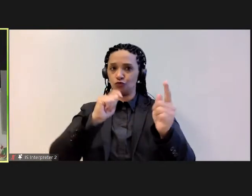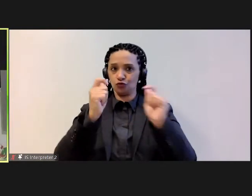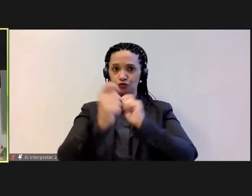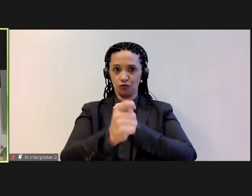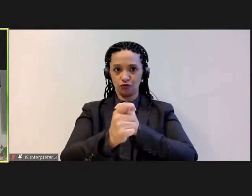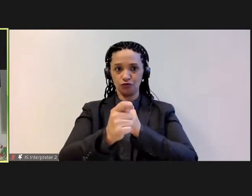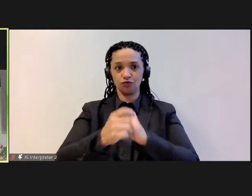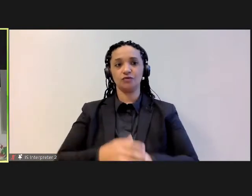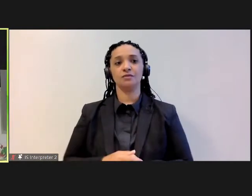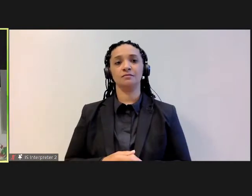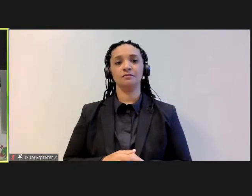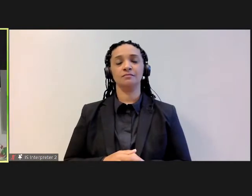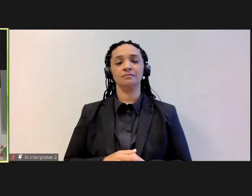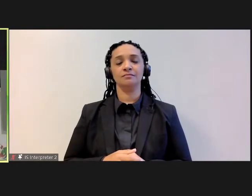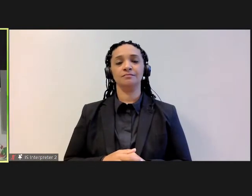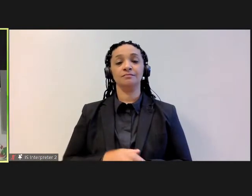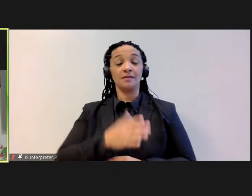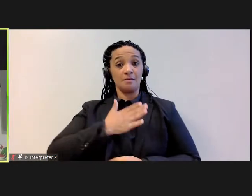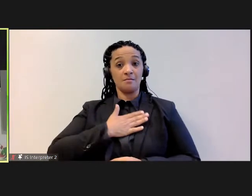or the generation before us,